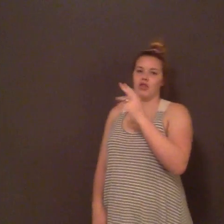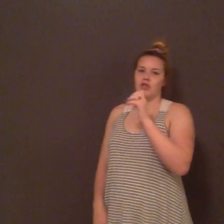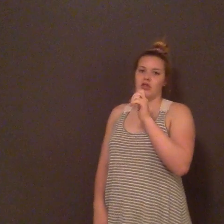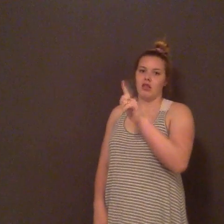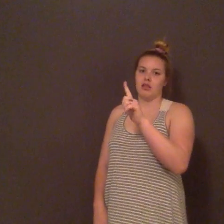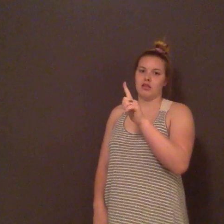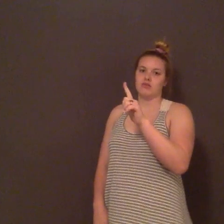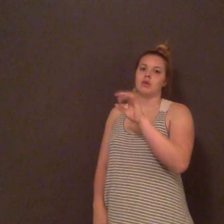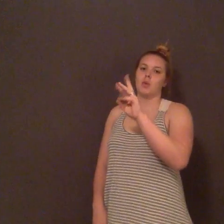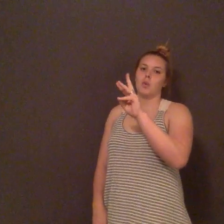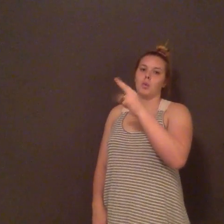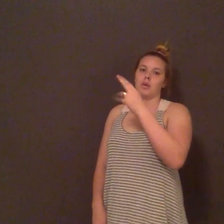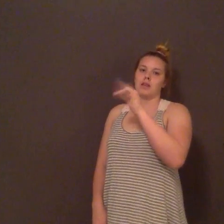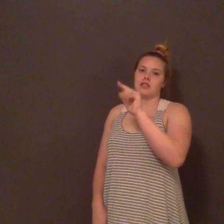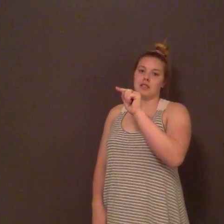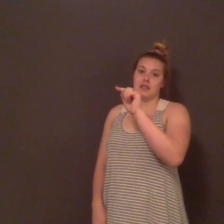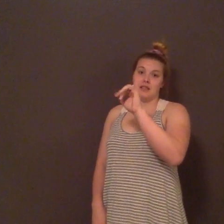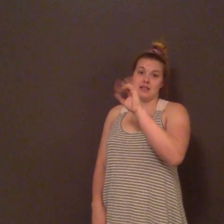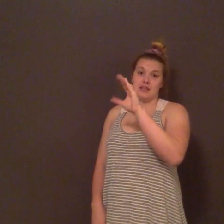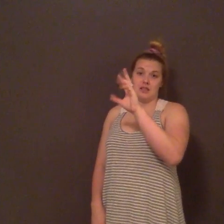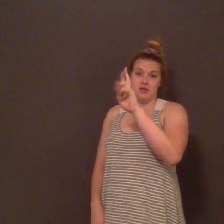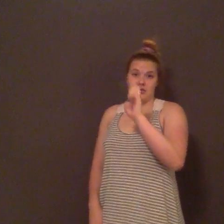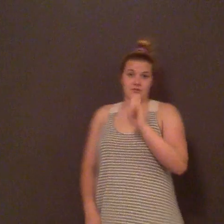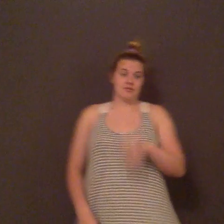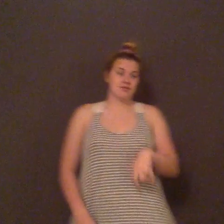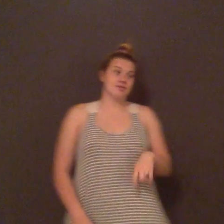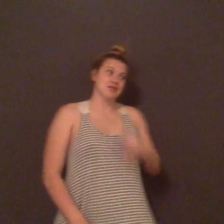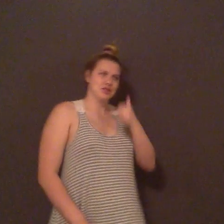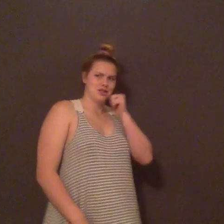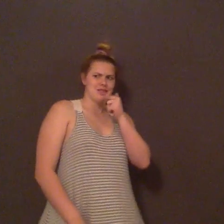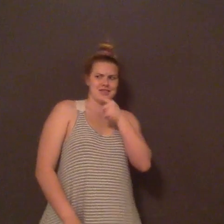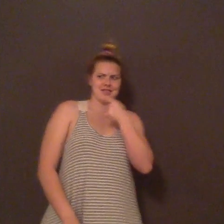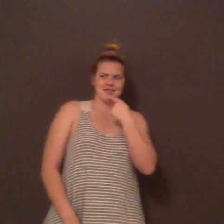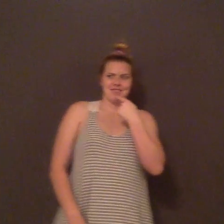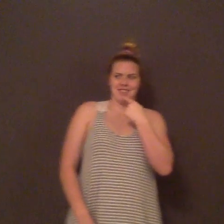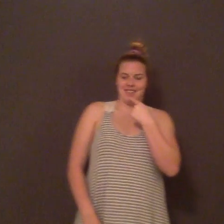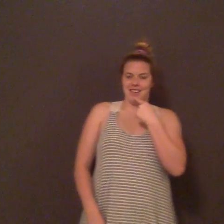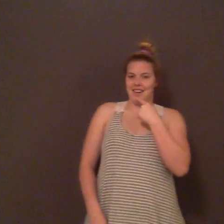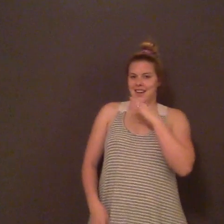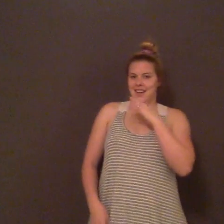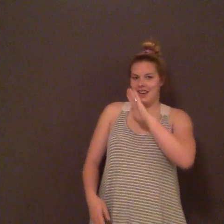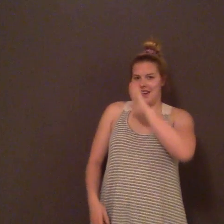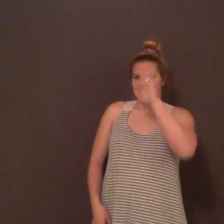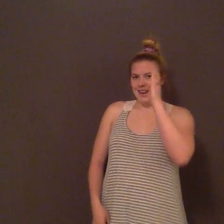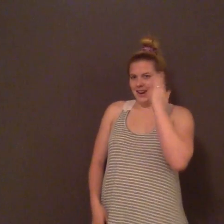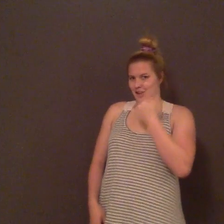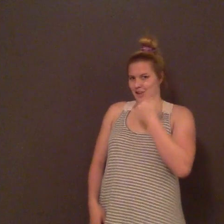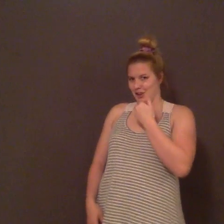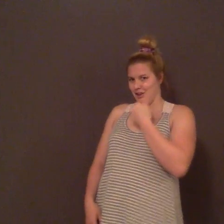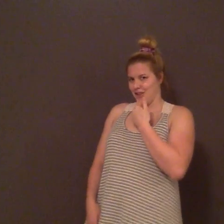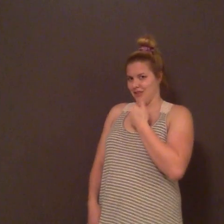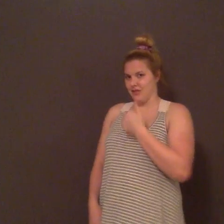pretty girl comes up to me and says, hey, good looking, that's all I need to hear. She can crack eggs over my head anytime. You know who put me up to